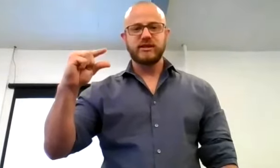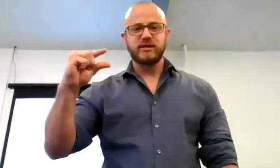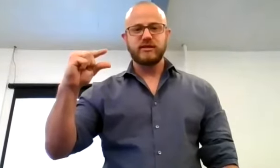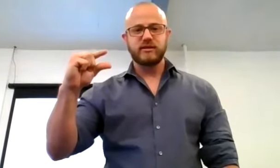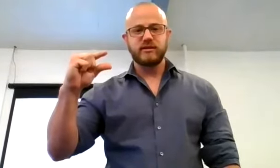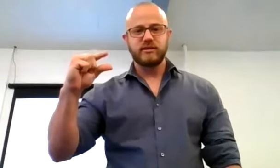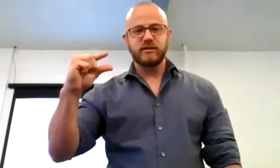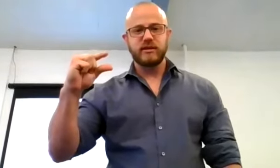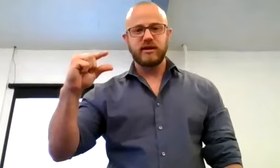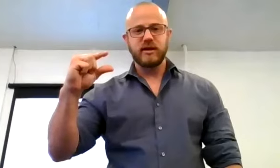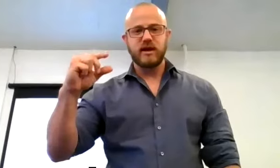G,